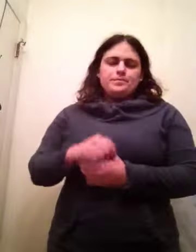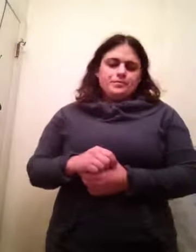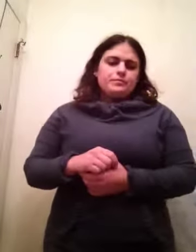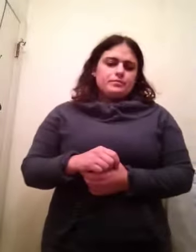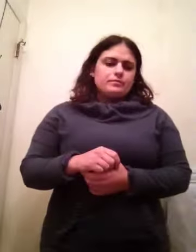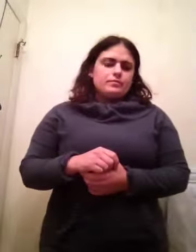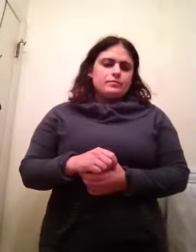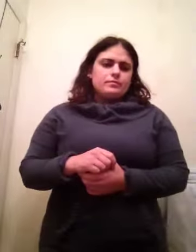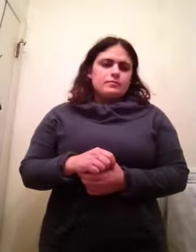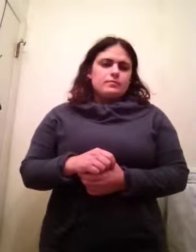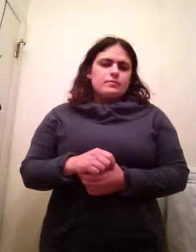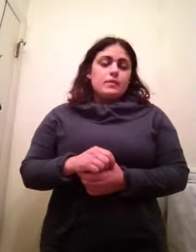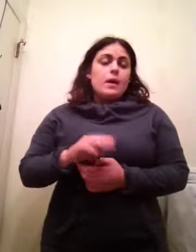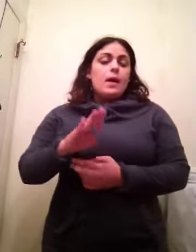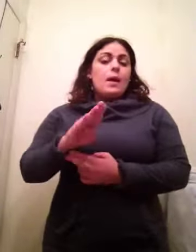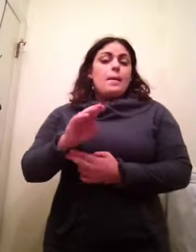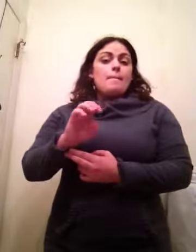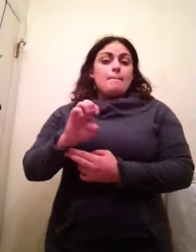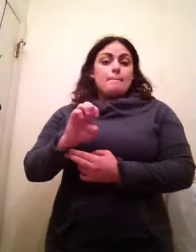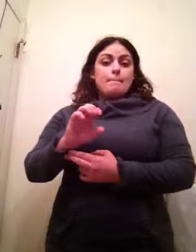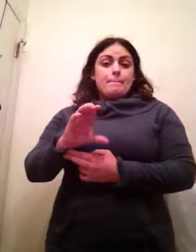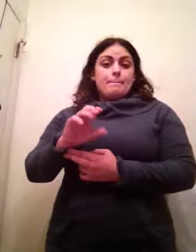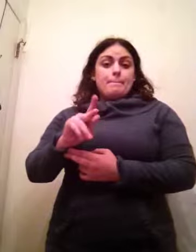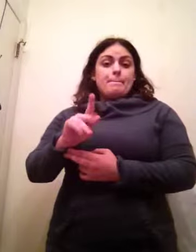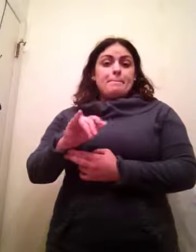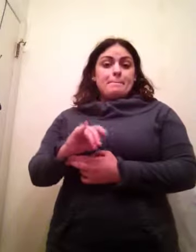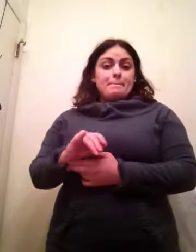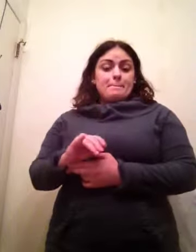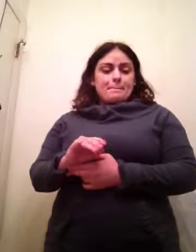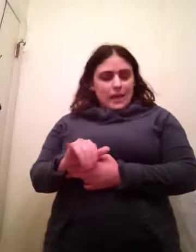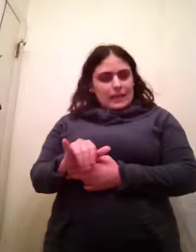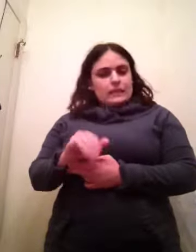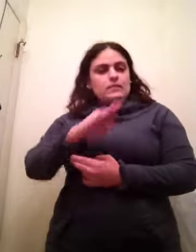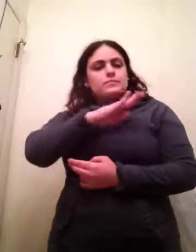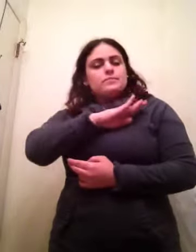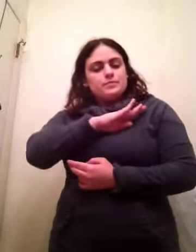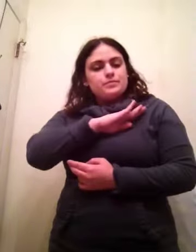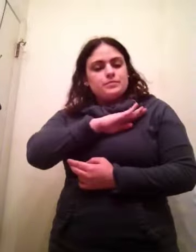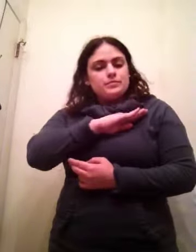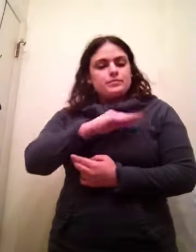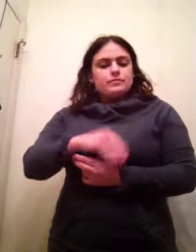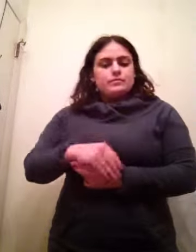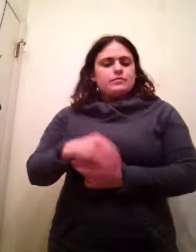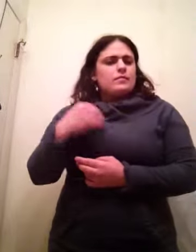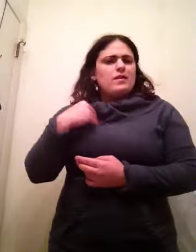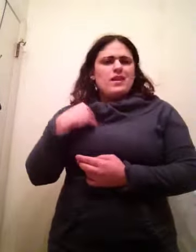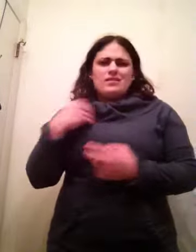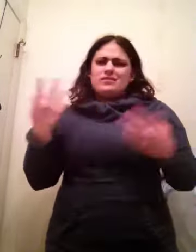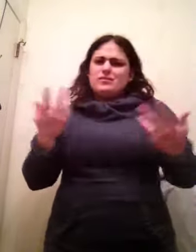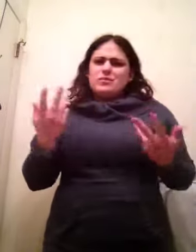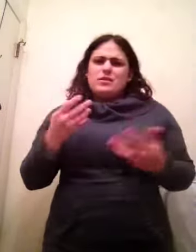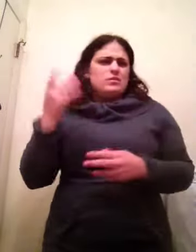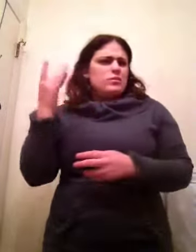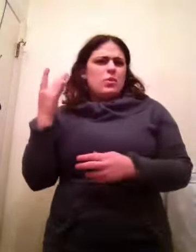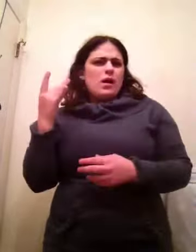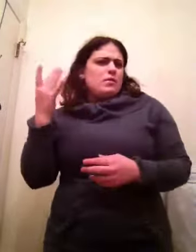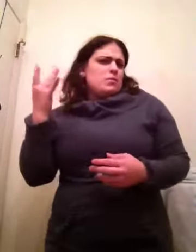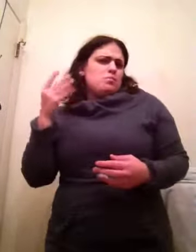but why? What did the North have that made people want to move around? It had lots to do, places to go. Why? Autumn? It had